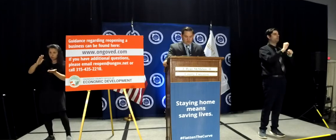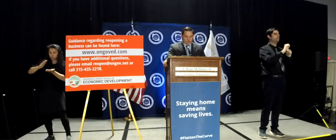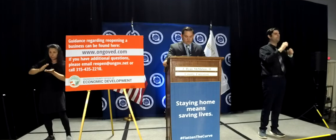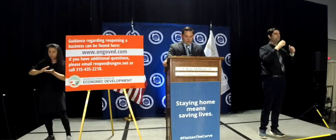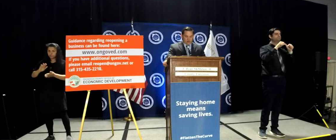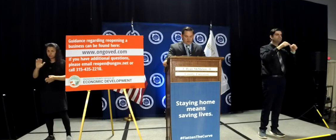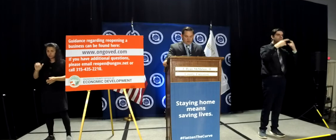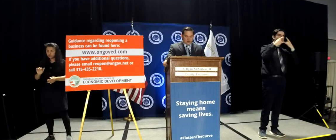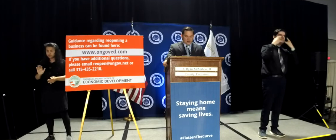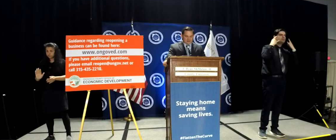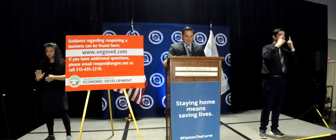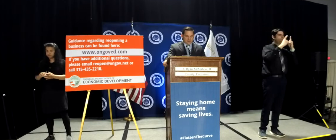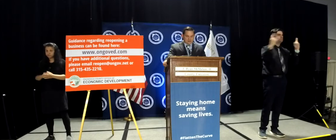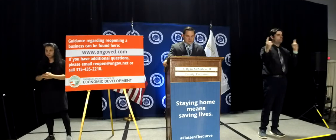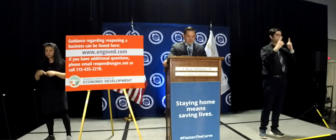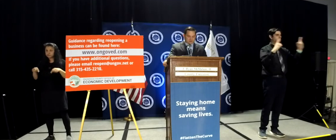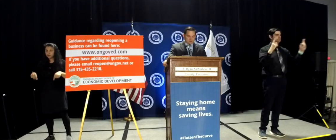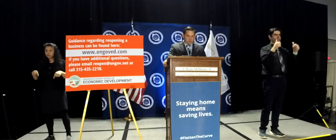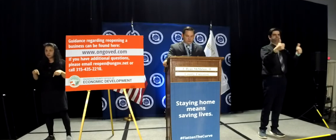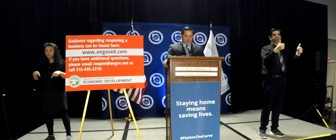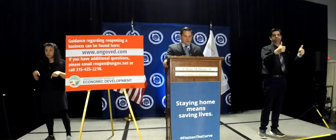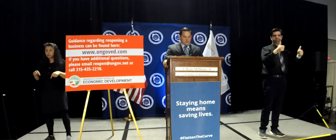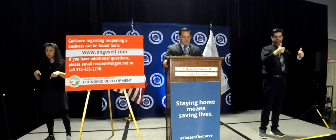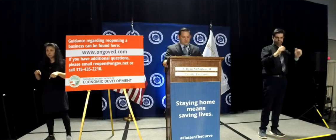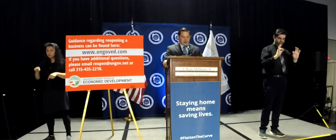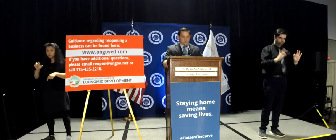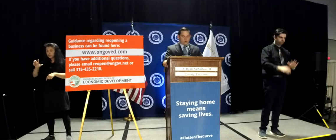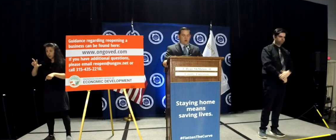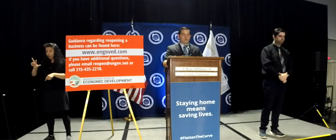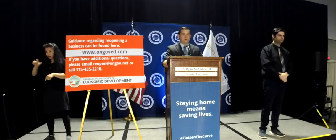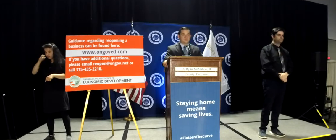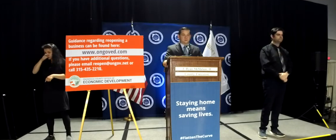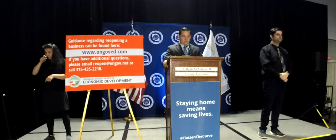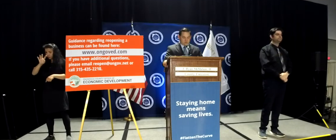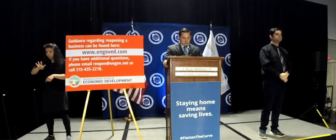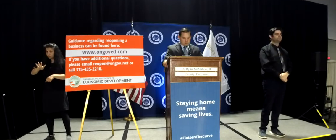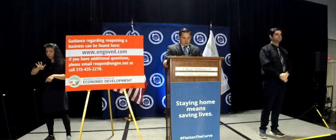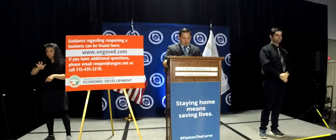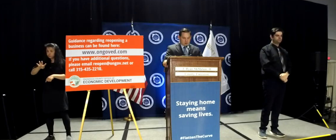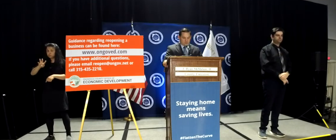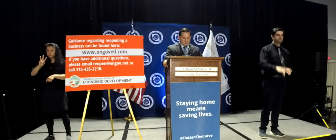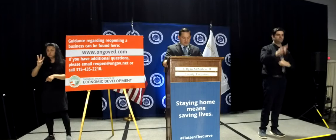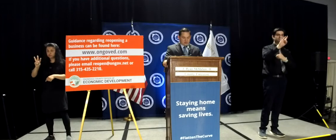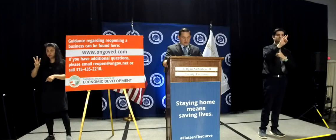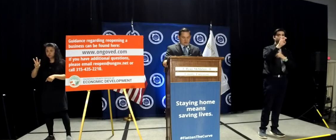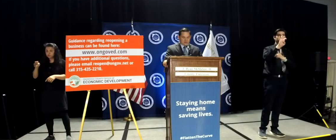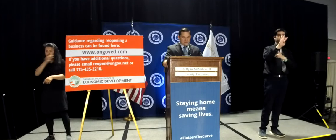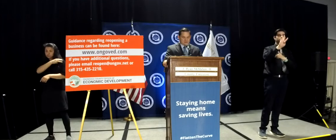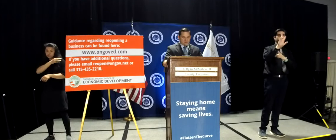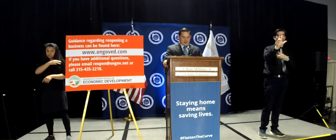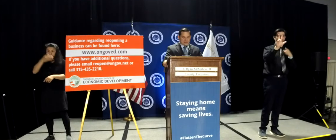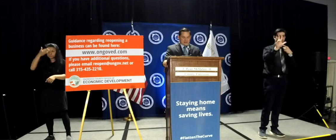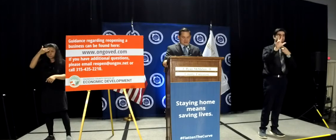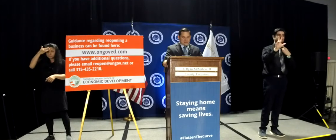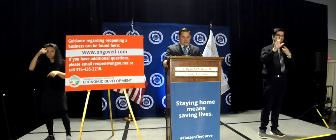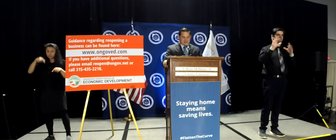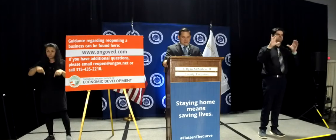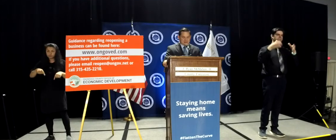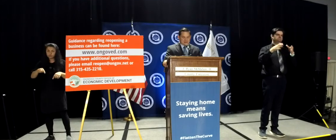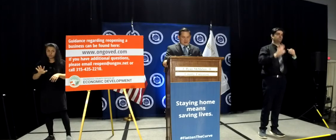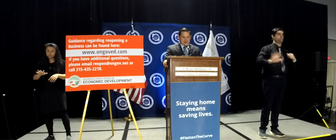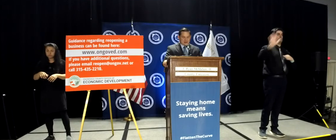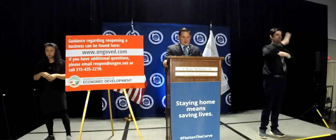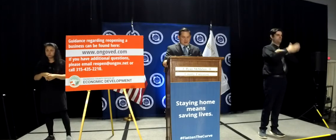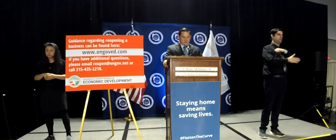Currently, 843 active cases, 1,055 recoveries, and asymptomatic